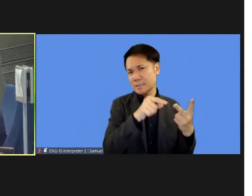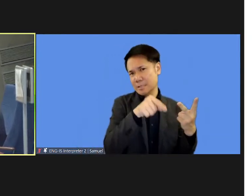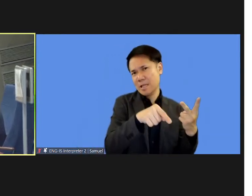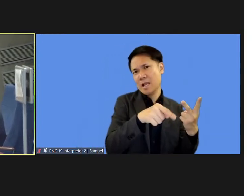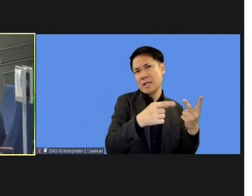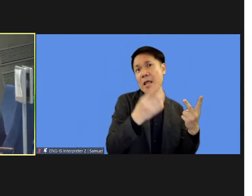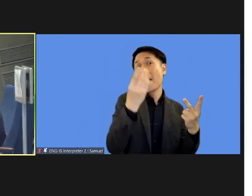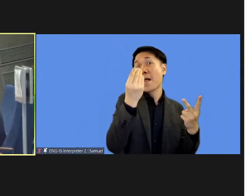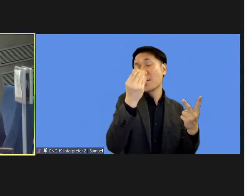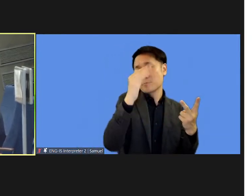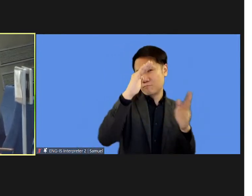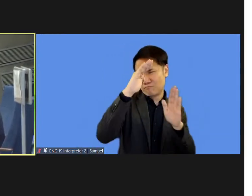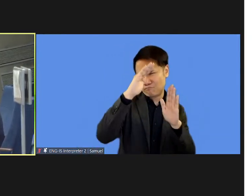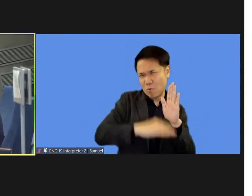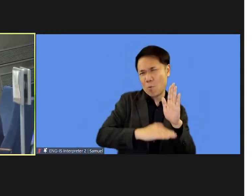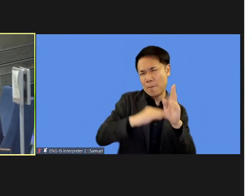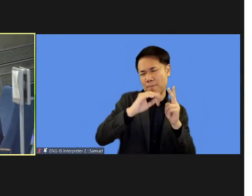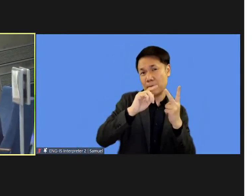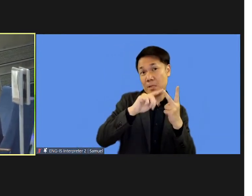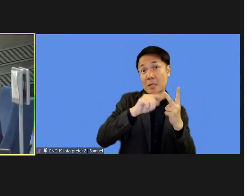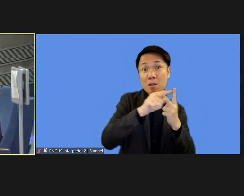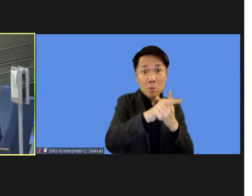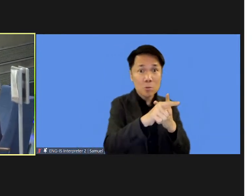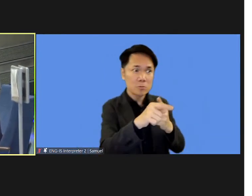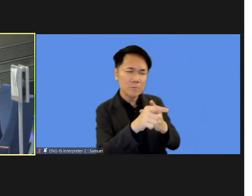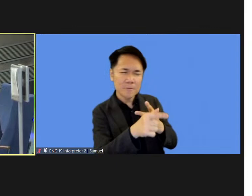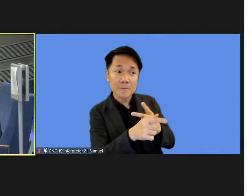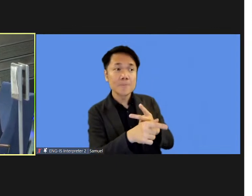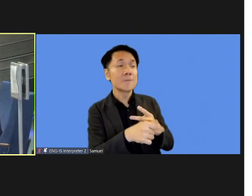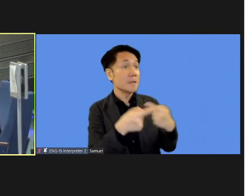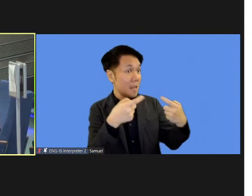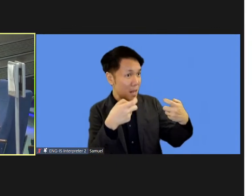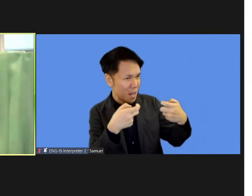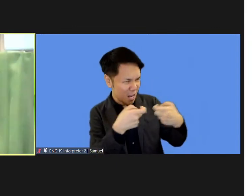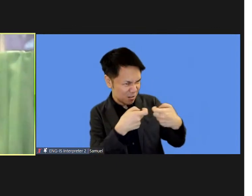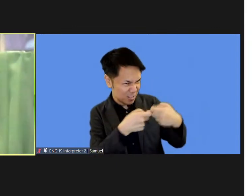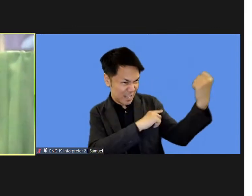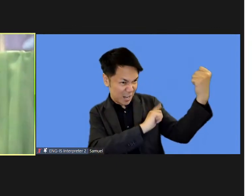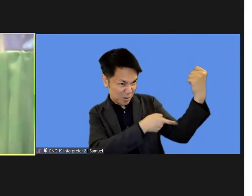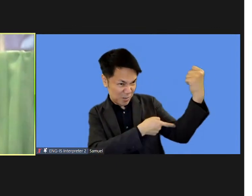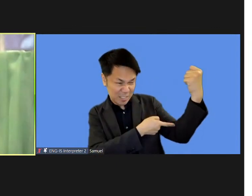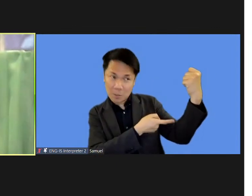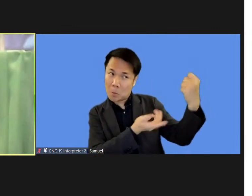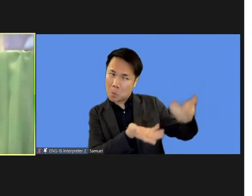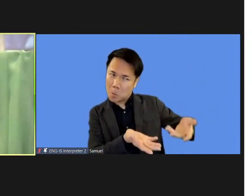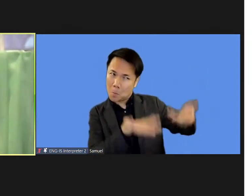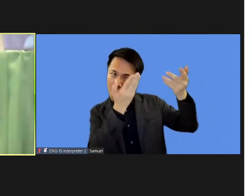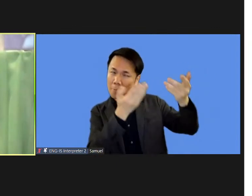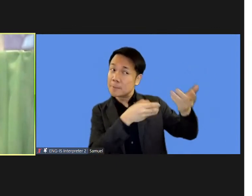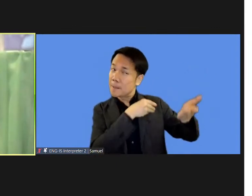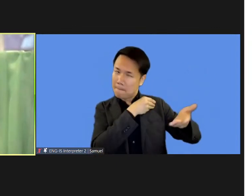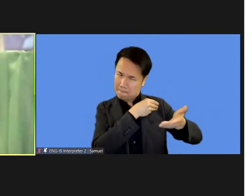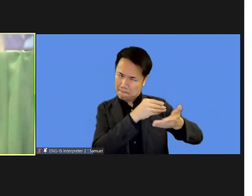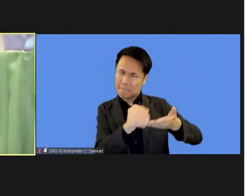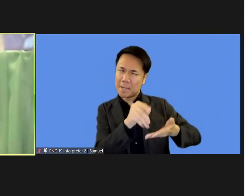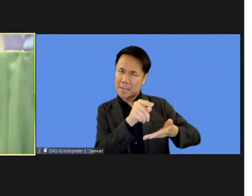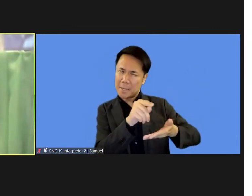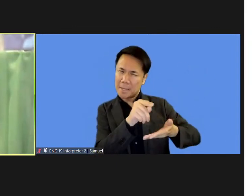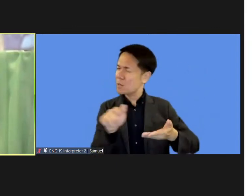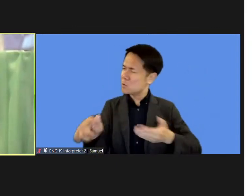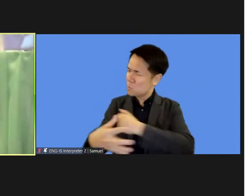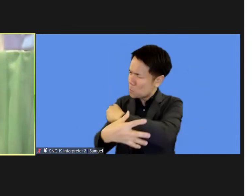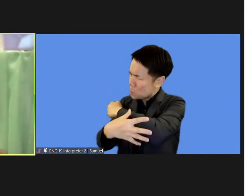those who consume more, therefore have to pay a lot more, and those who consume less pay much less as a way of addressing the challenges